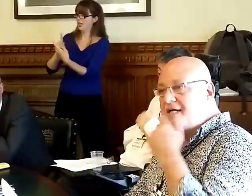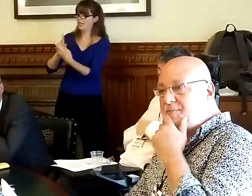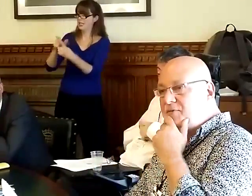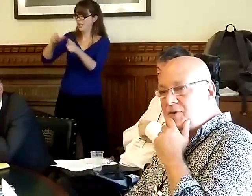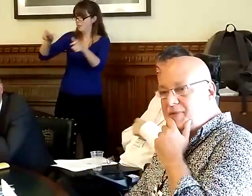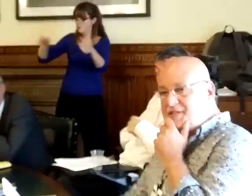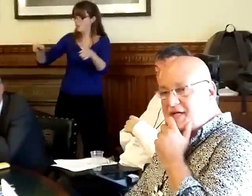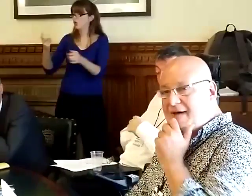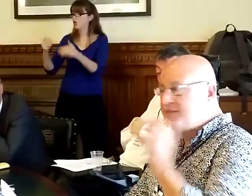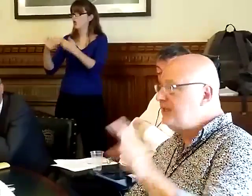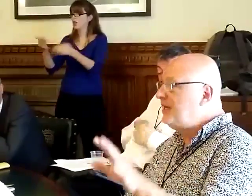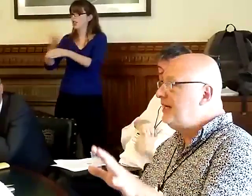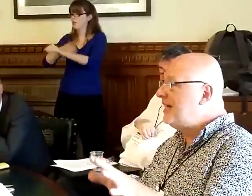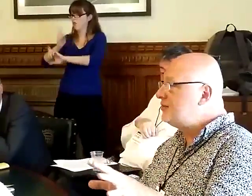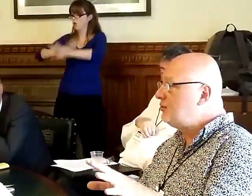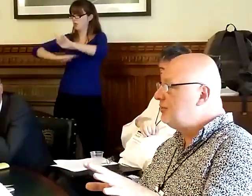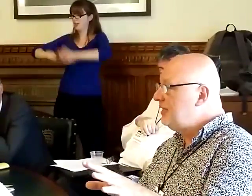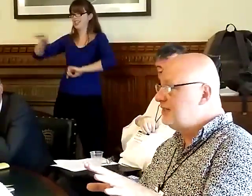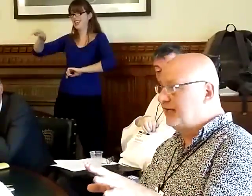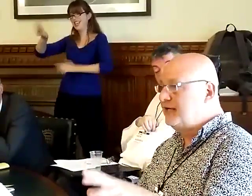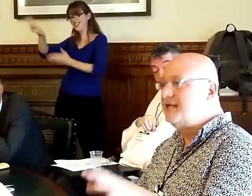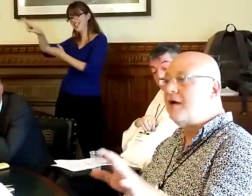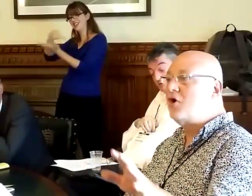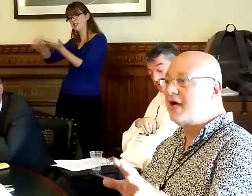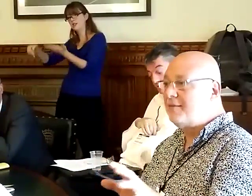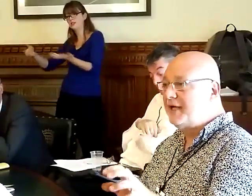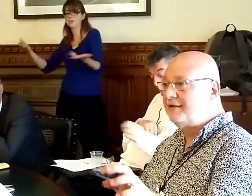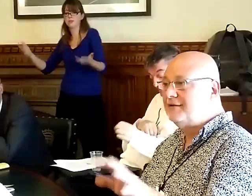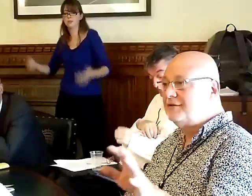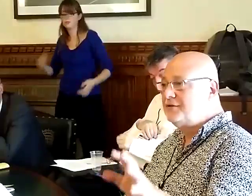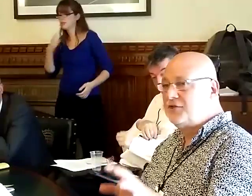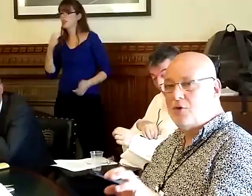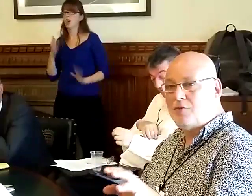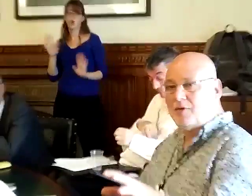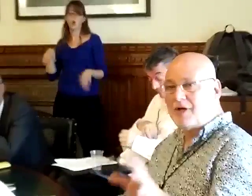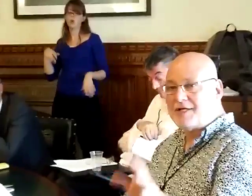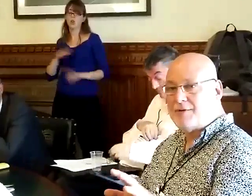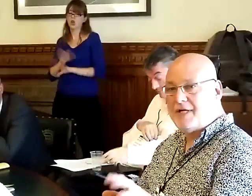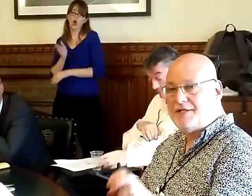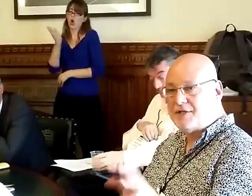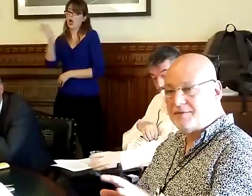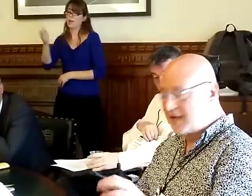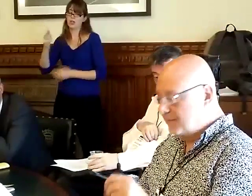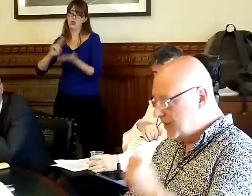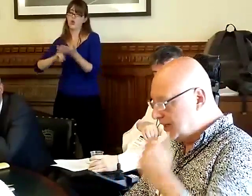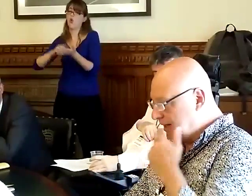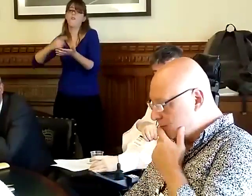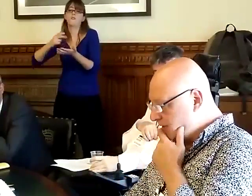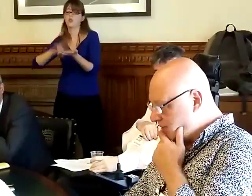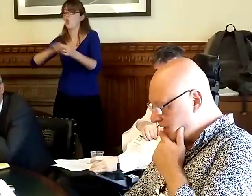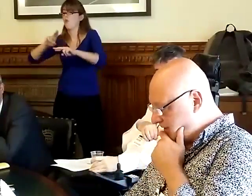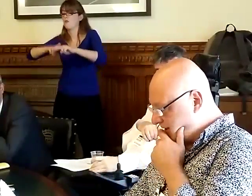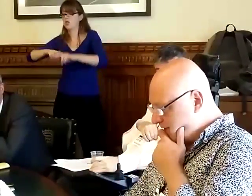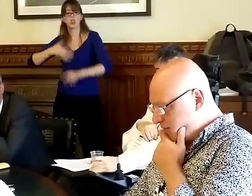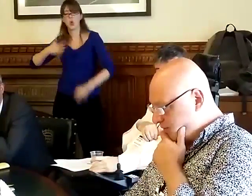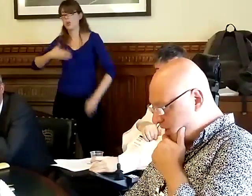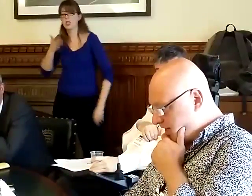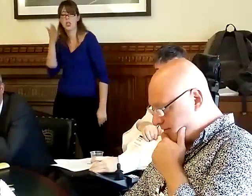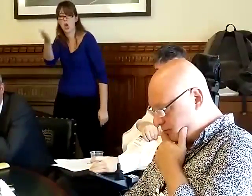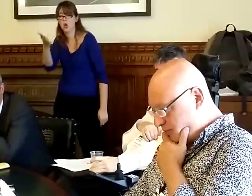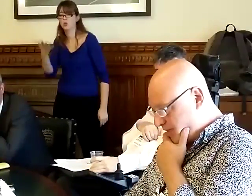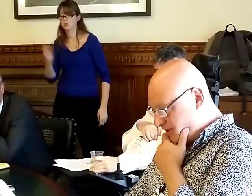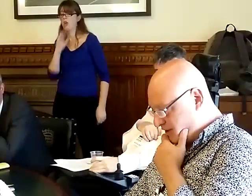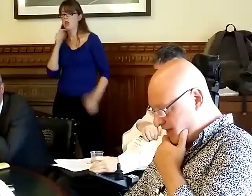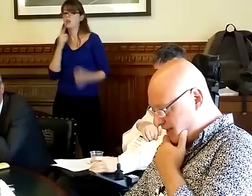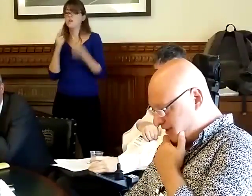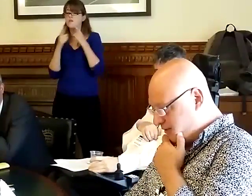And 2 days before the meeting happened, he cancelled the meeting. I'm not coming to Norfolk. I don't need to come. We don't need that. We've